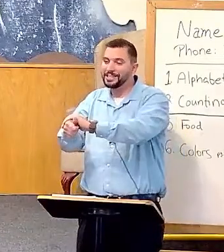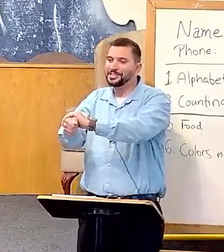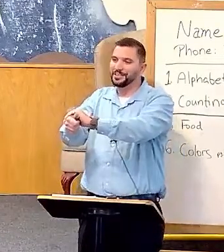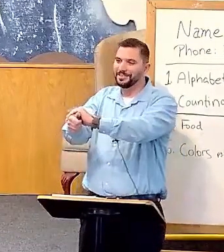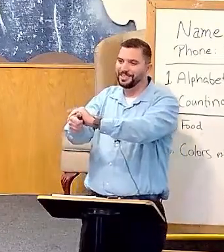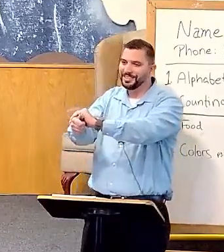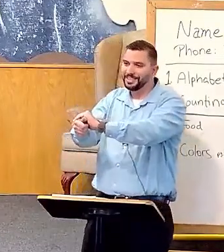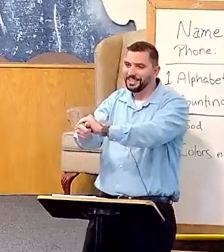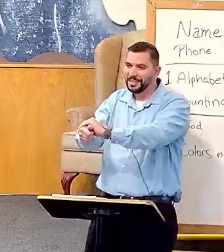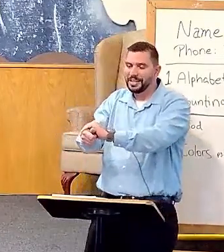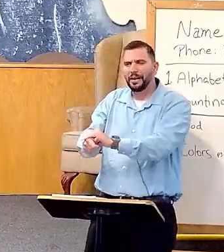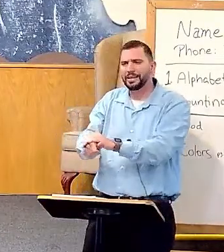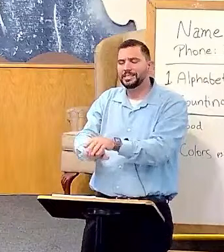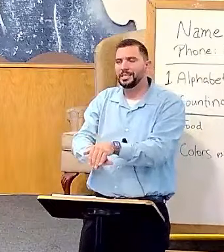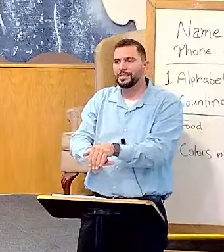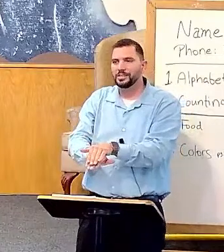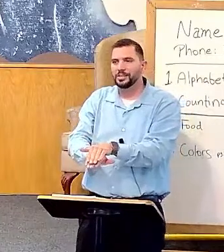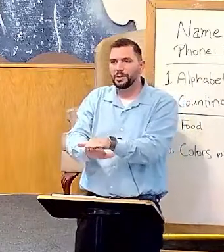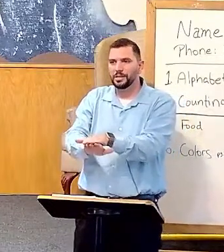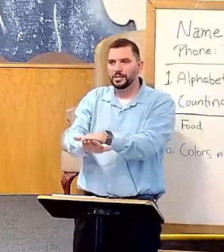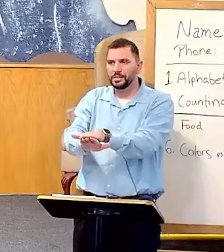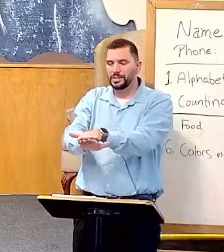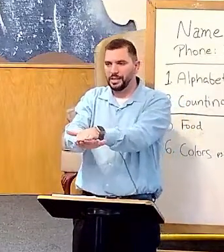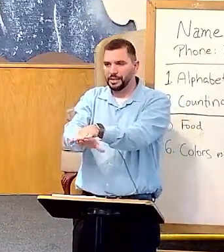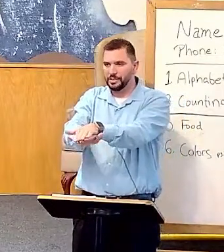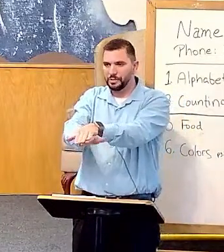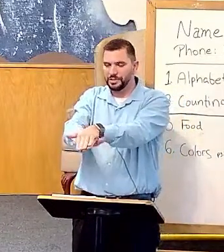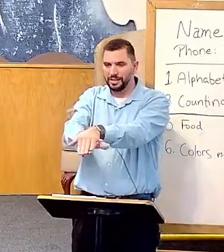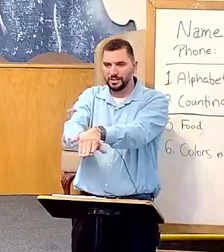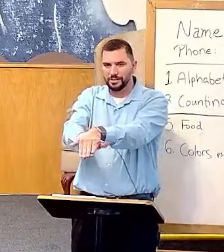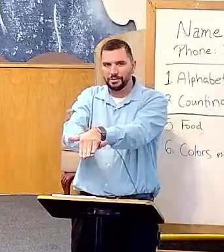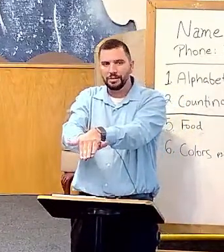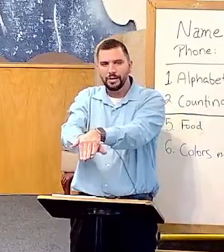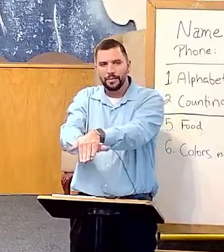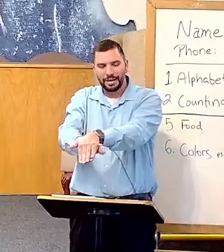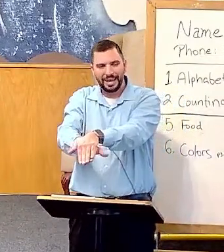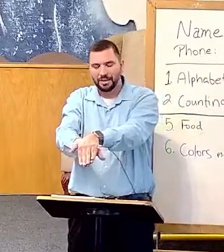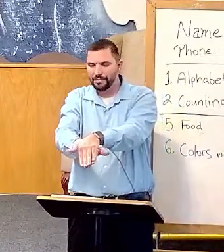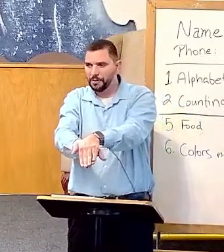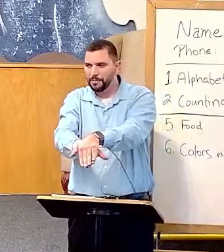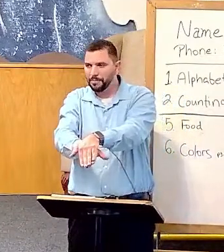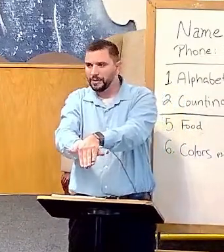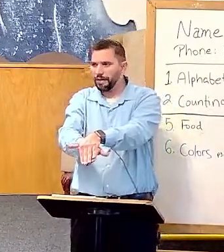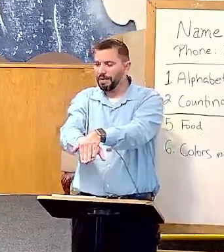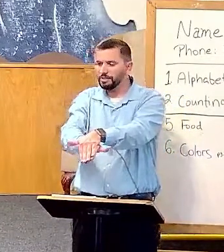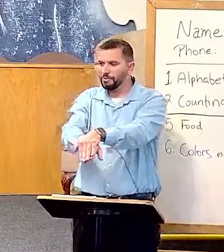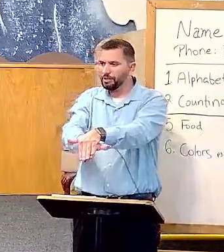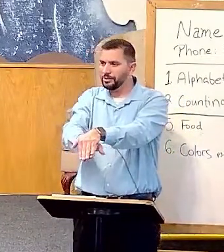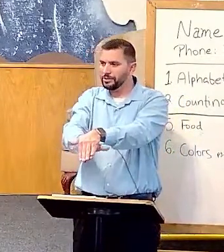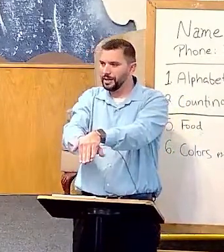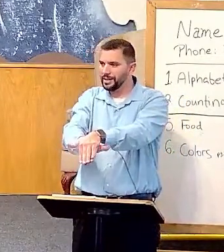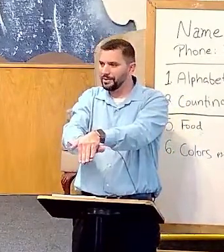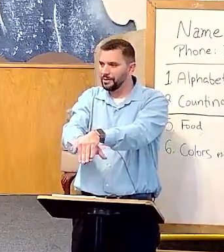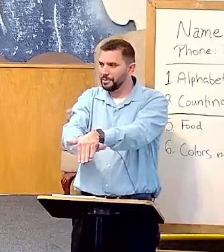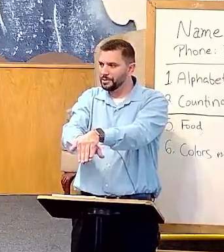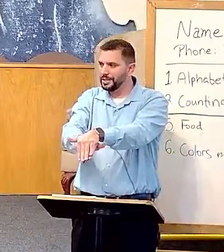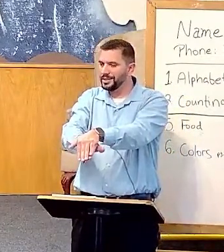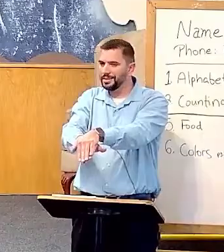turtle. Now, I did see somewhere say that this was sea turtle, but I can't confirm that if that's a regional sign or a real sign.